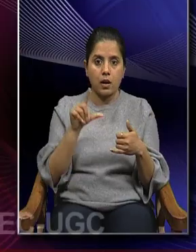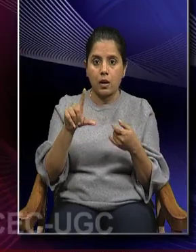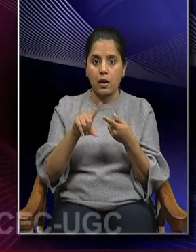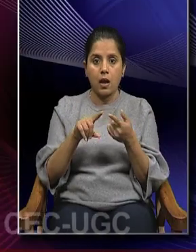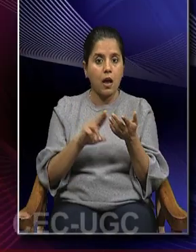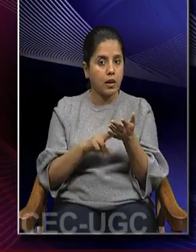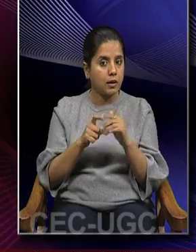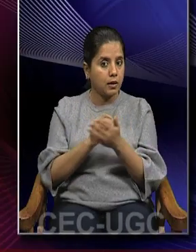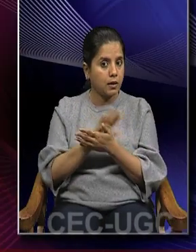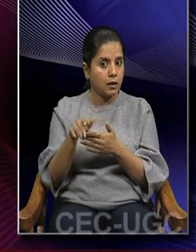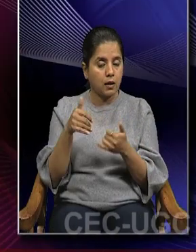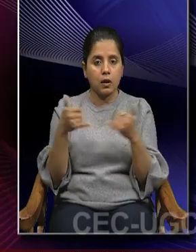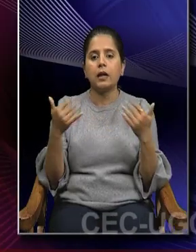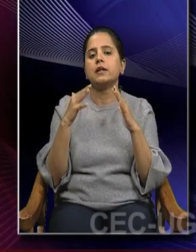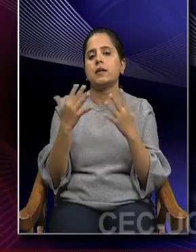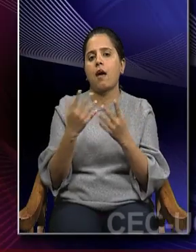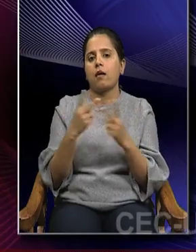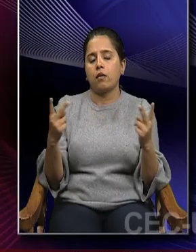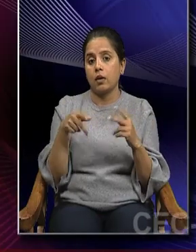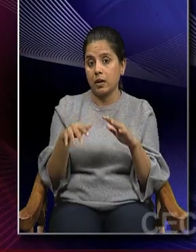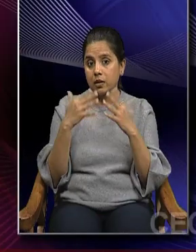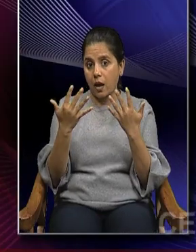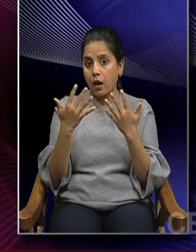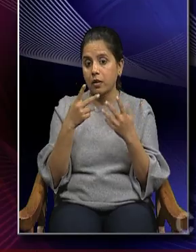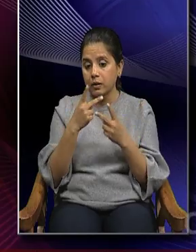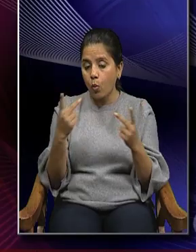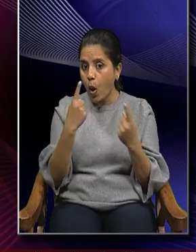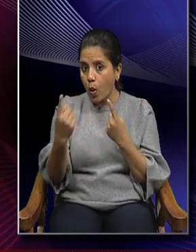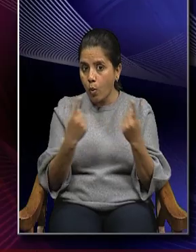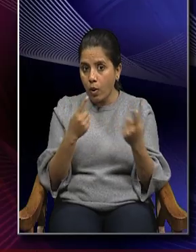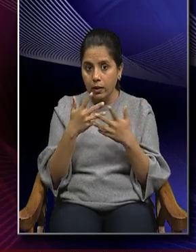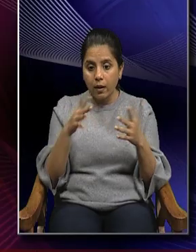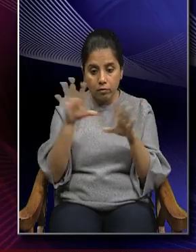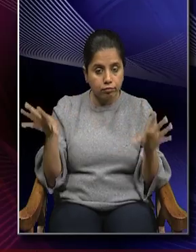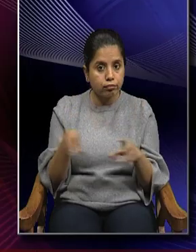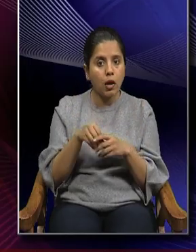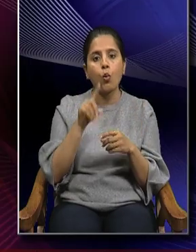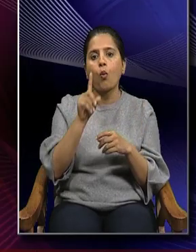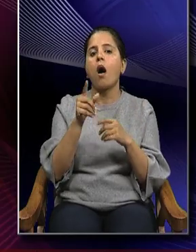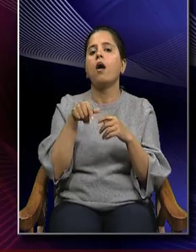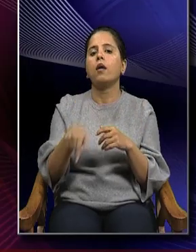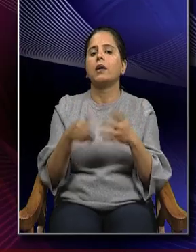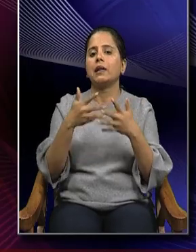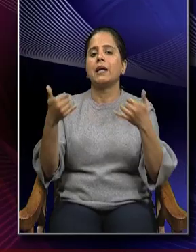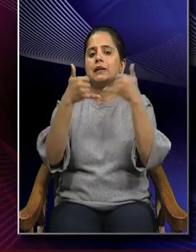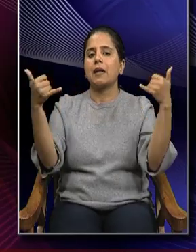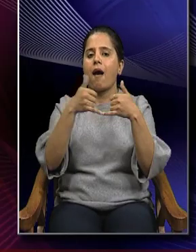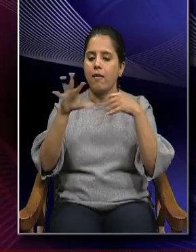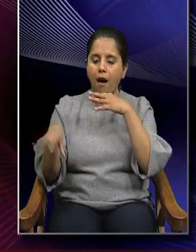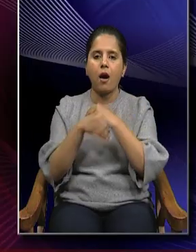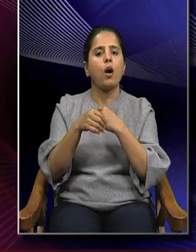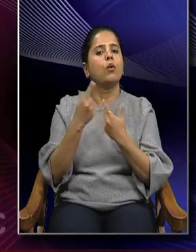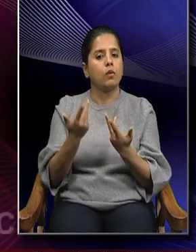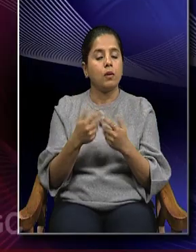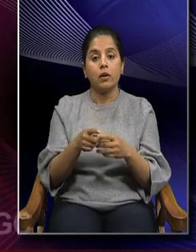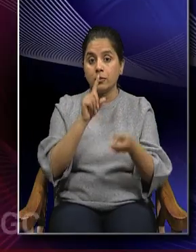10, which means there are 10 individual products added into one product line. Now,